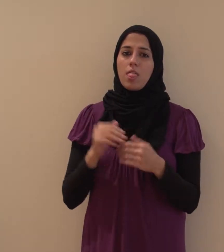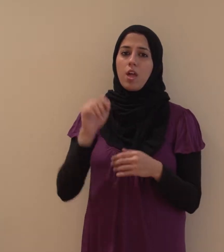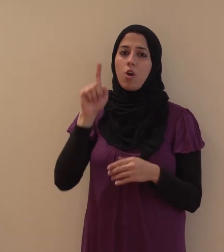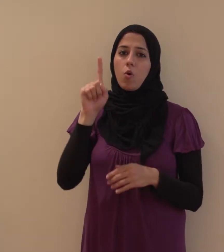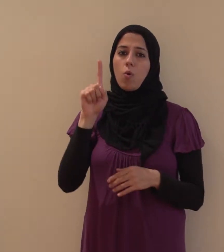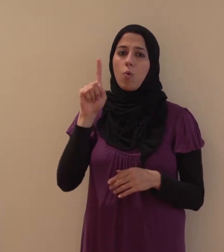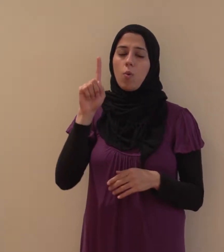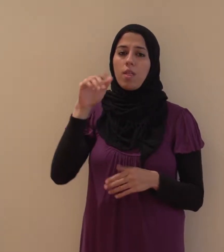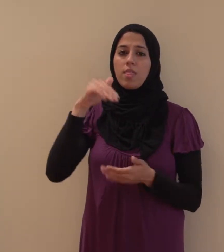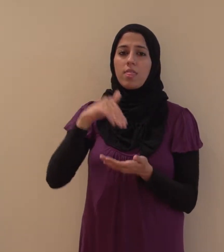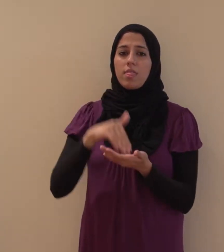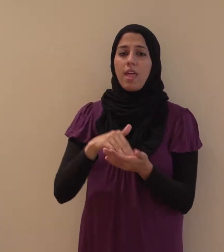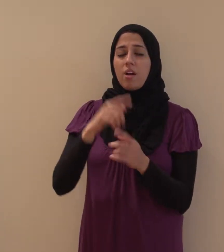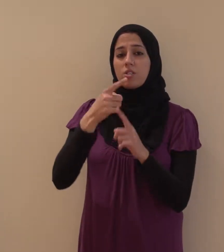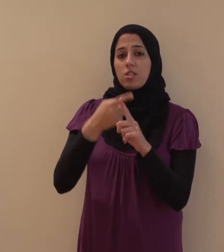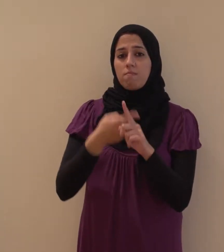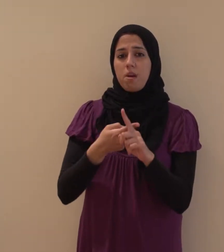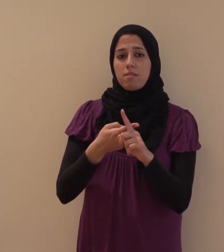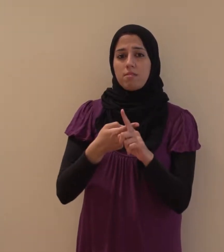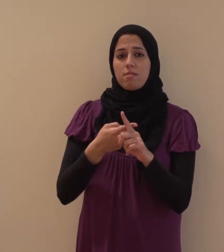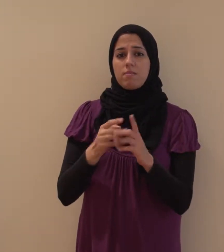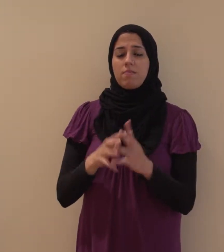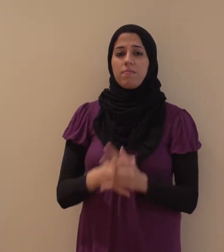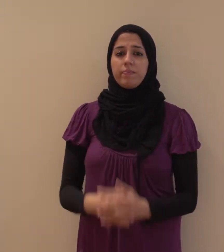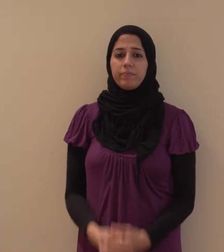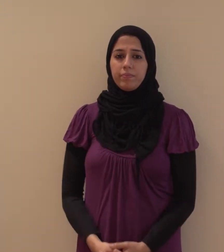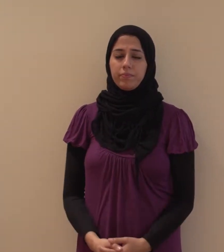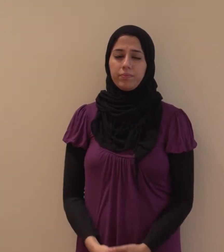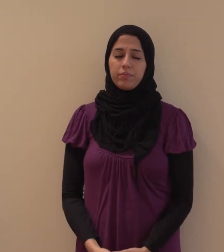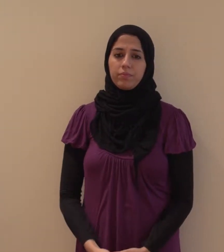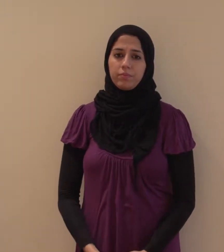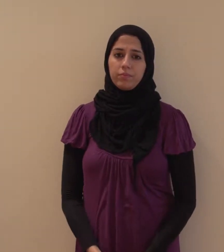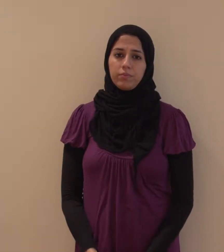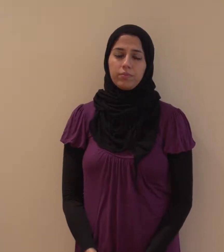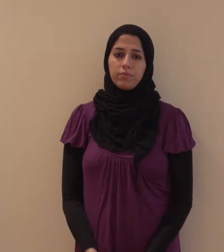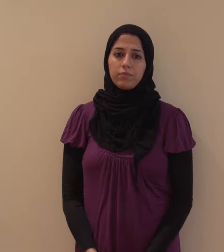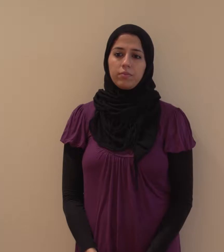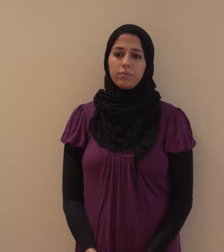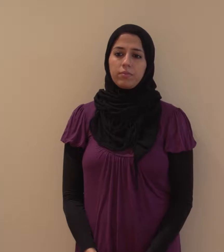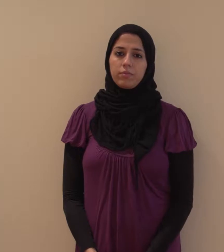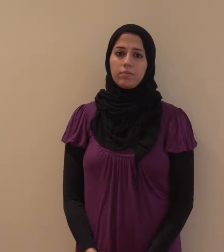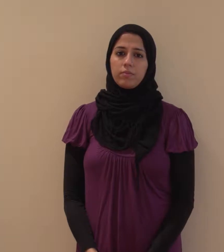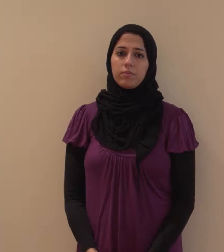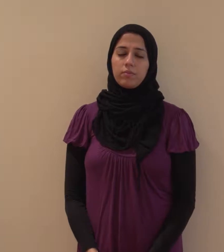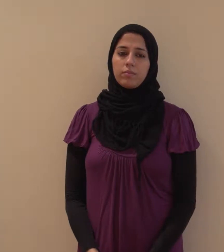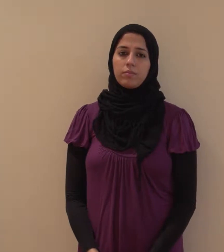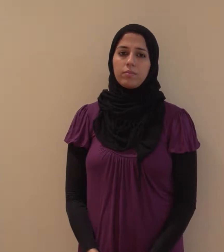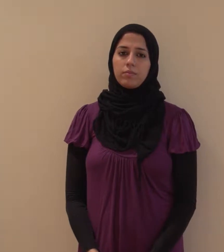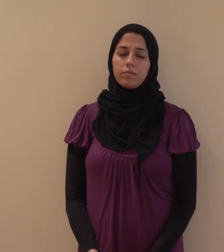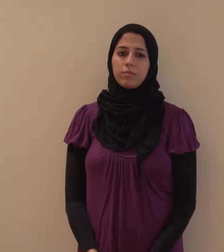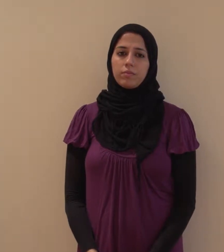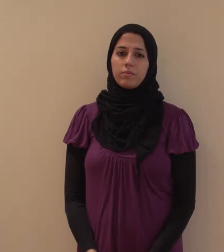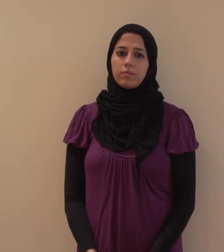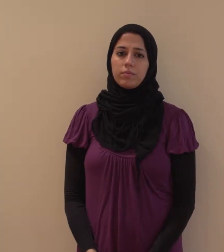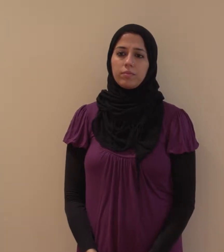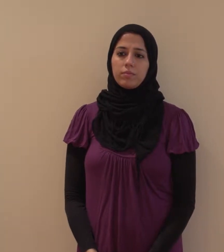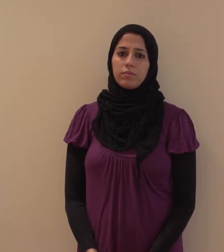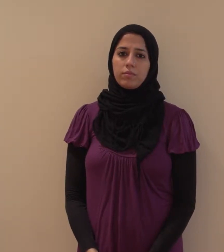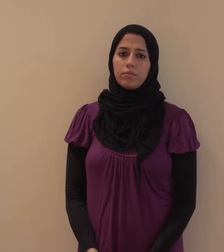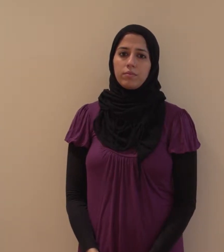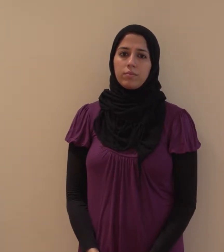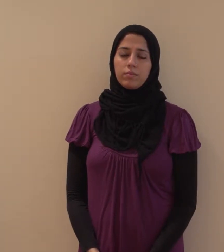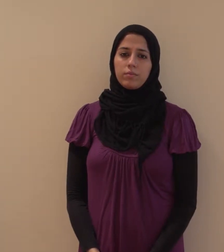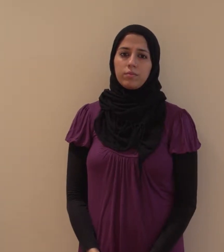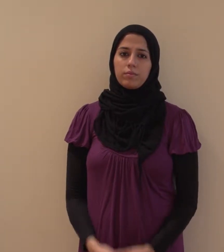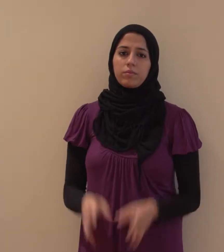months. So this is regarding the significance of the night that comes in the last